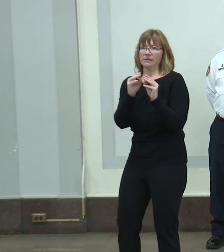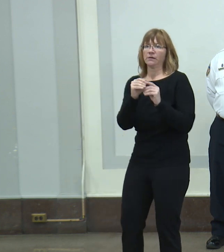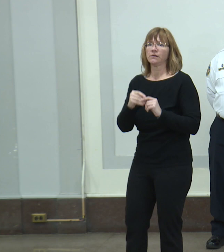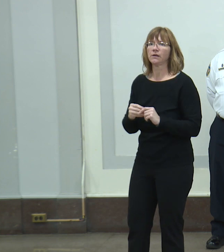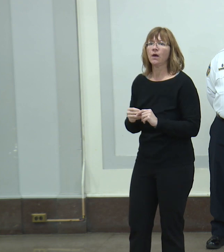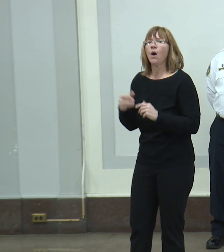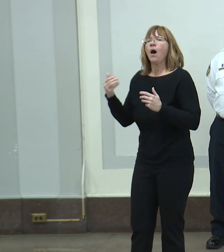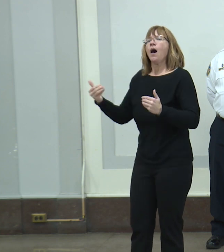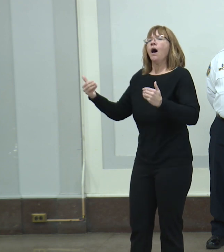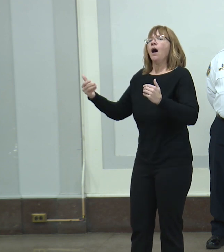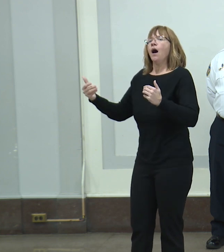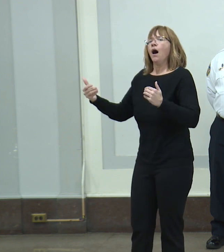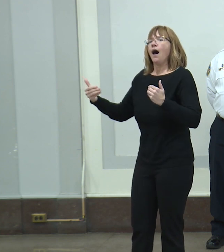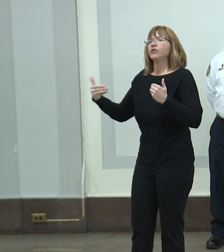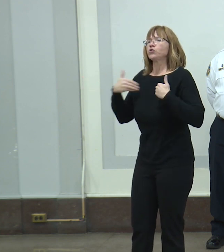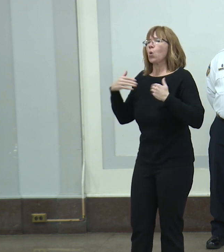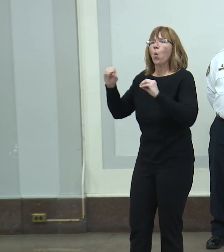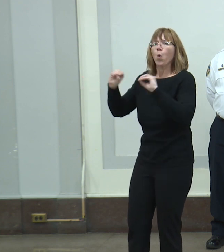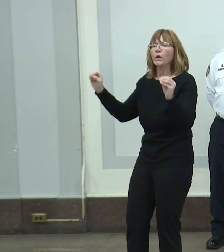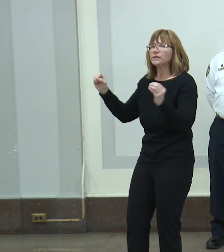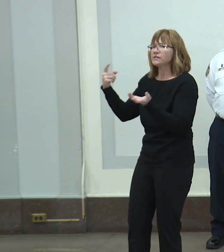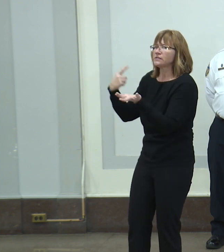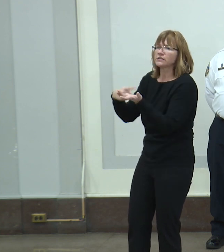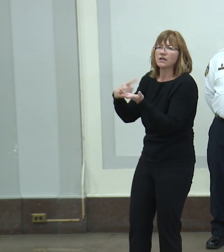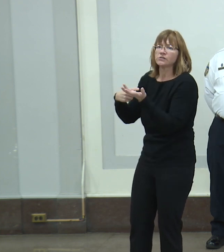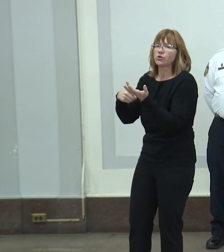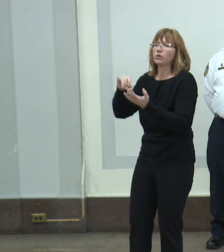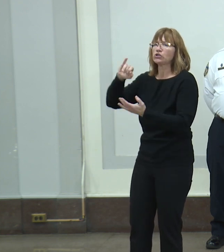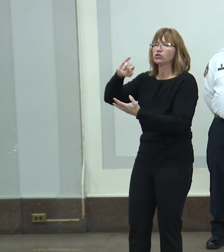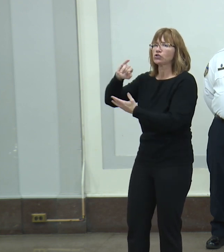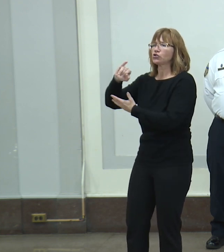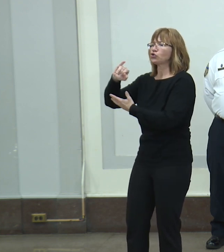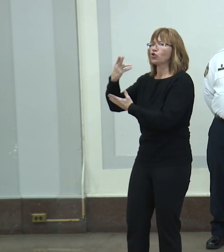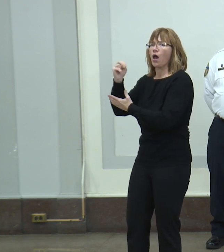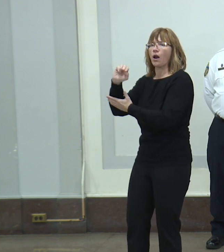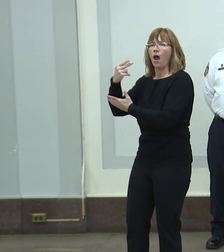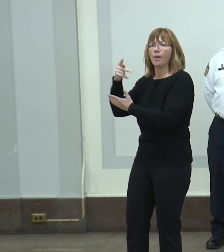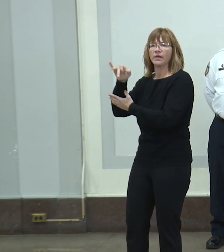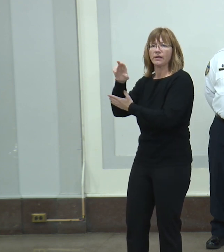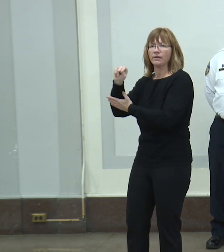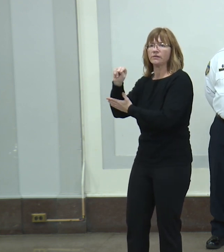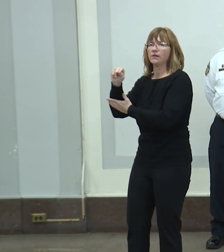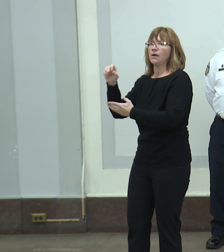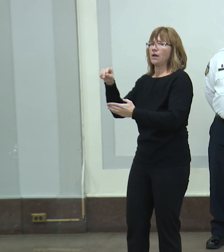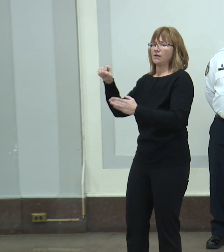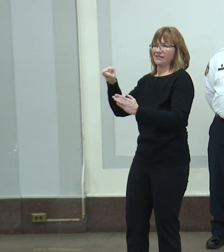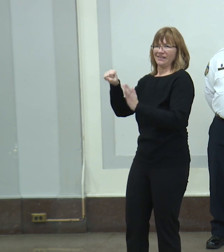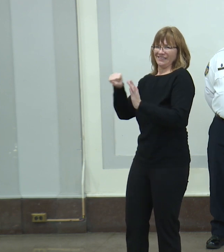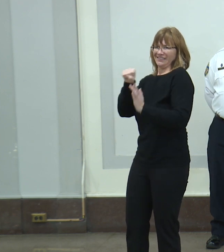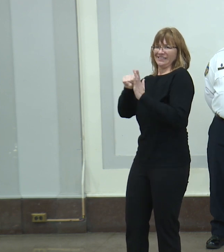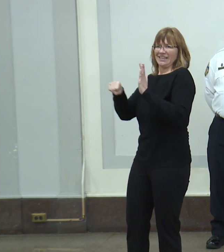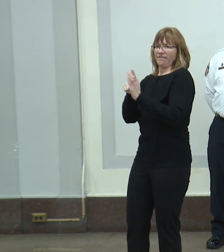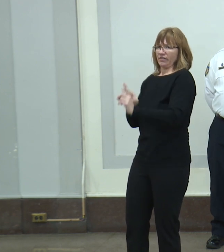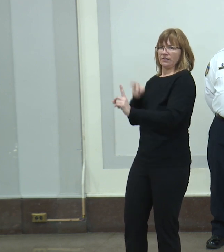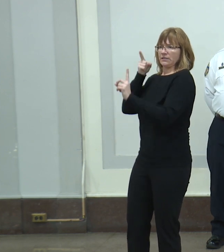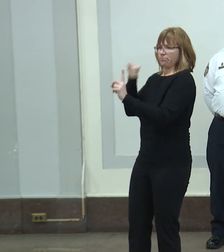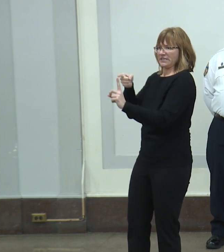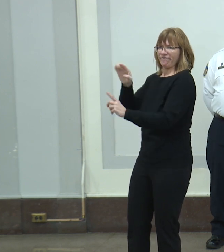have had no discussions with Hopkins or the Senate delegation about this piece of legislation and have not been involved in